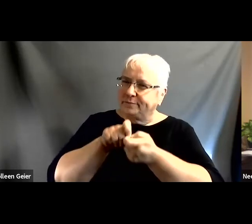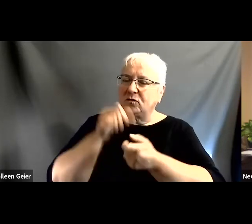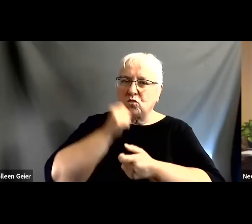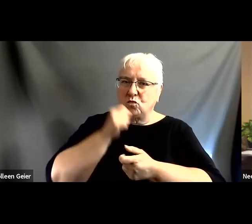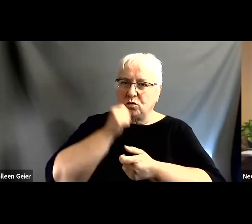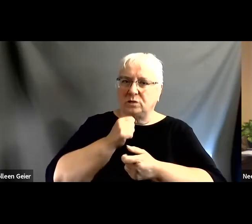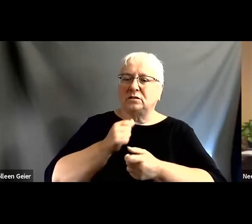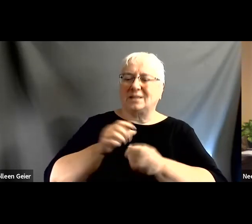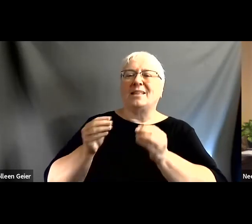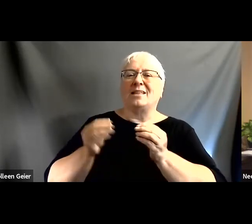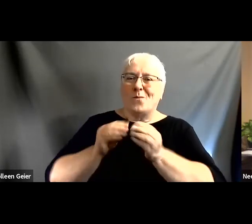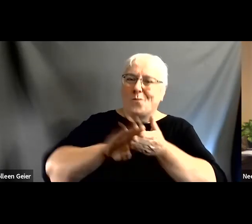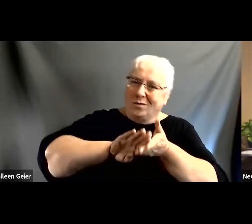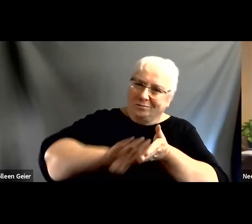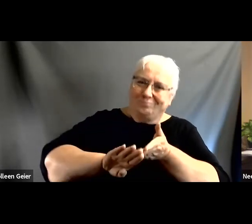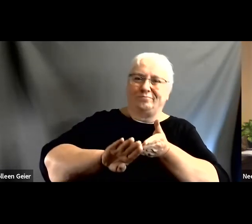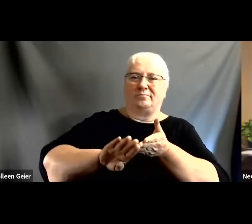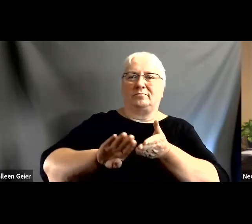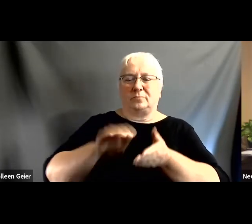happening with that constituency.